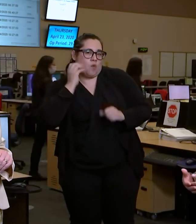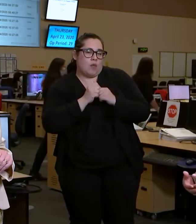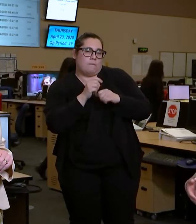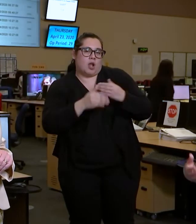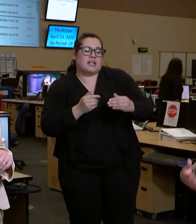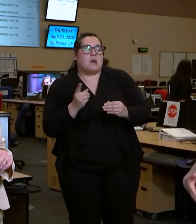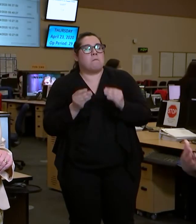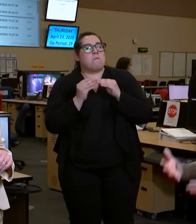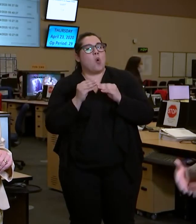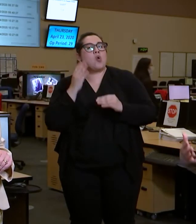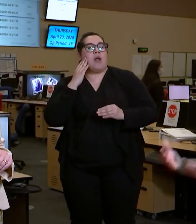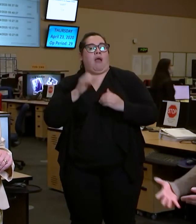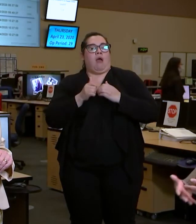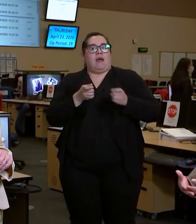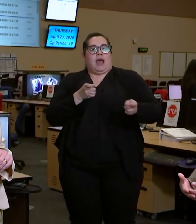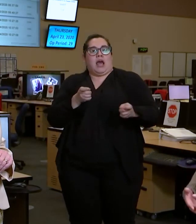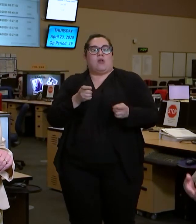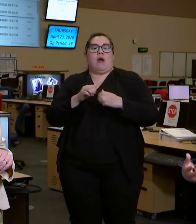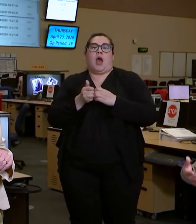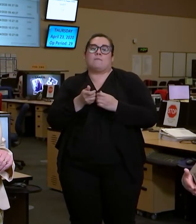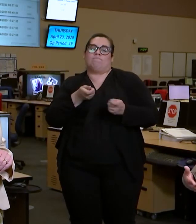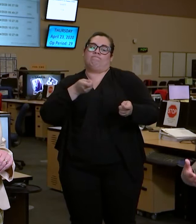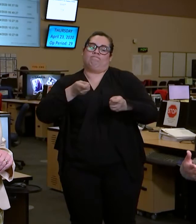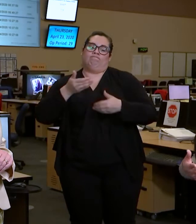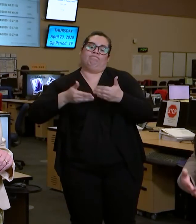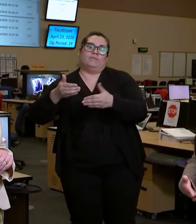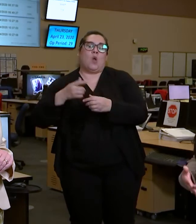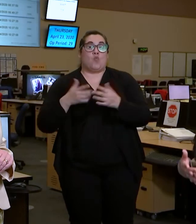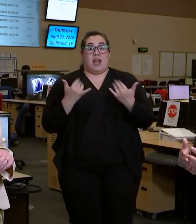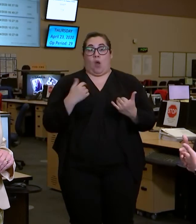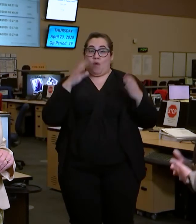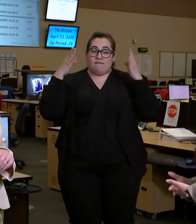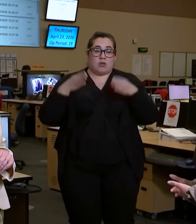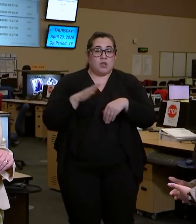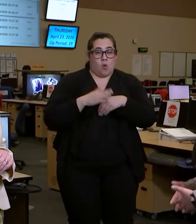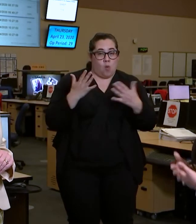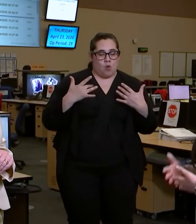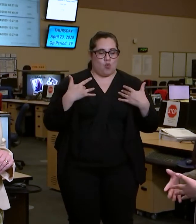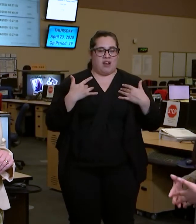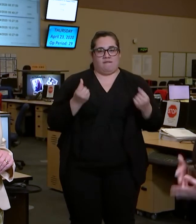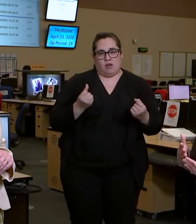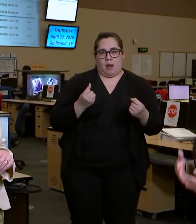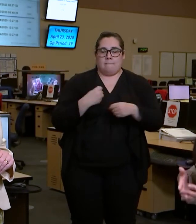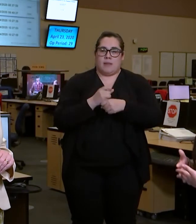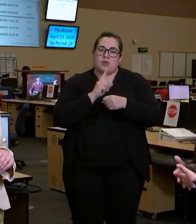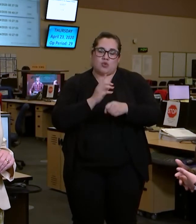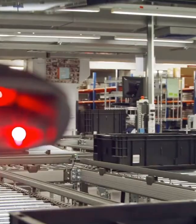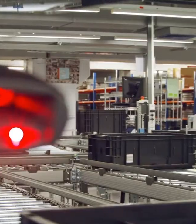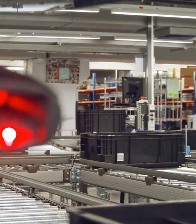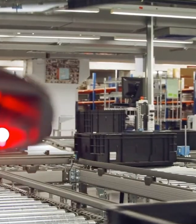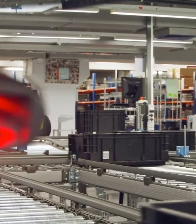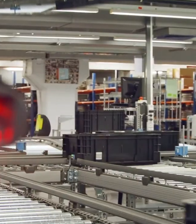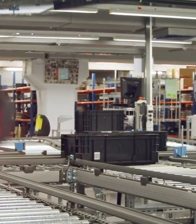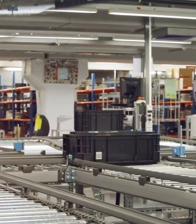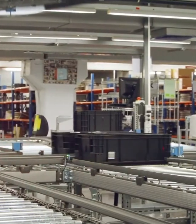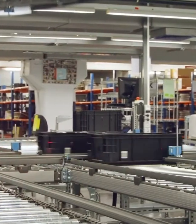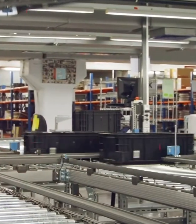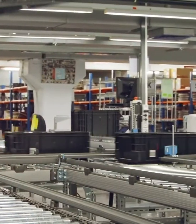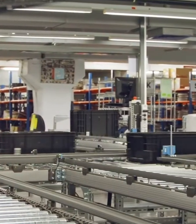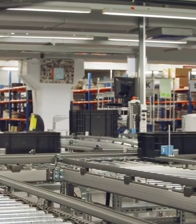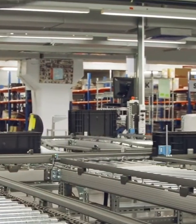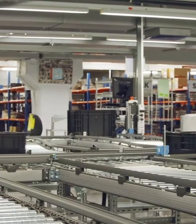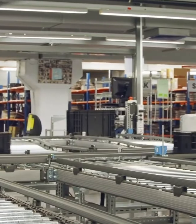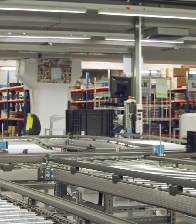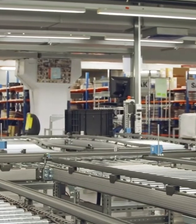more familiar of how to handle and cope with it. And right now we're just focusing on recovery and making sure that our supplies needs are met